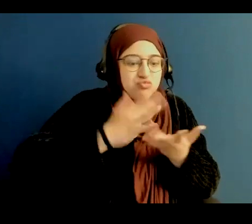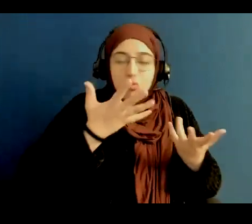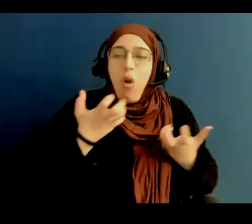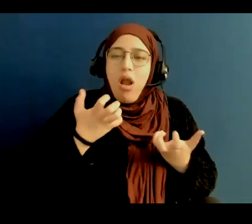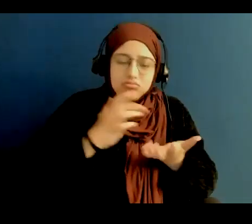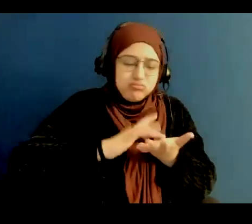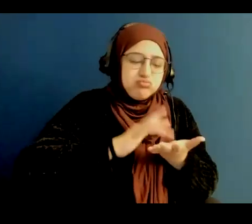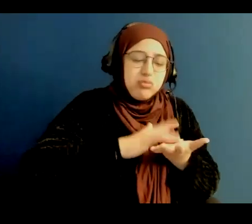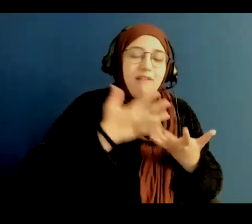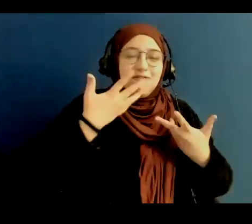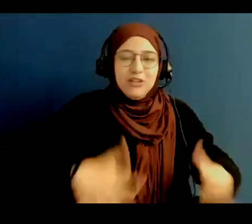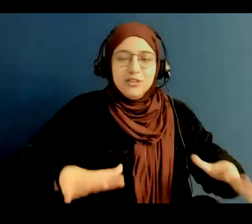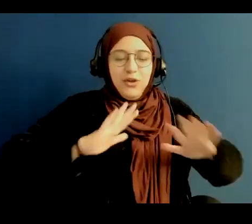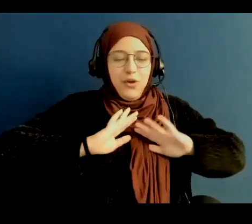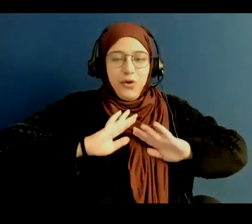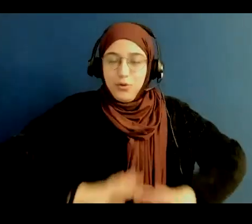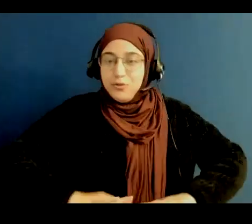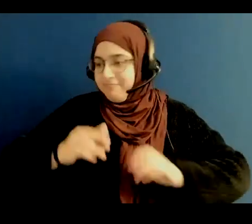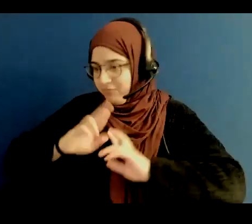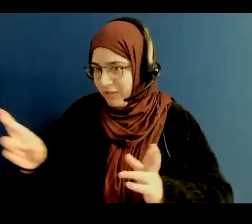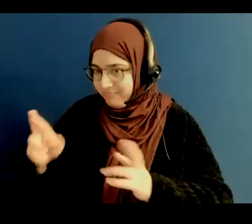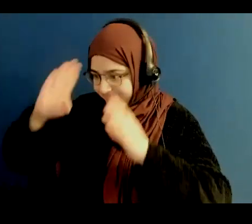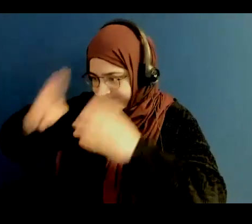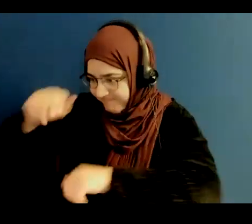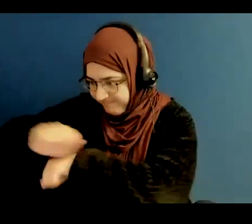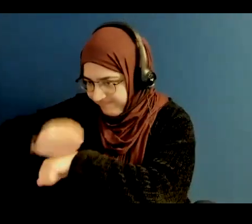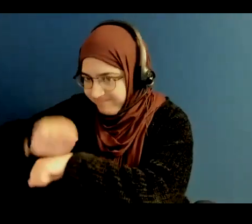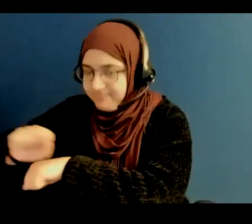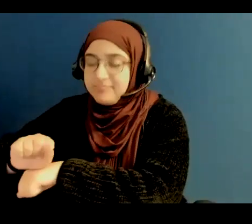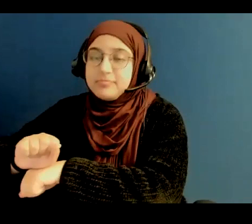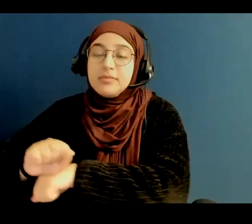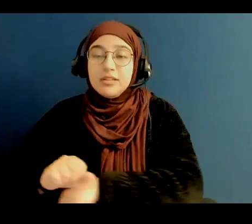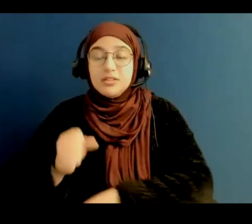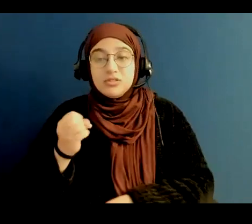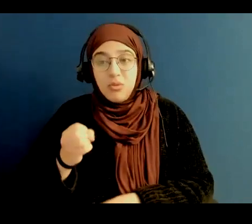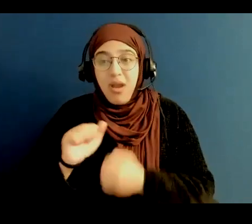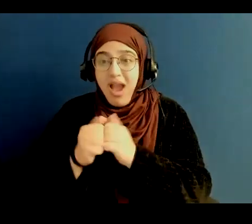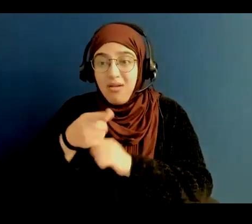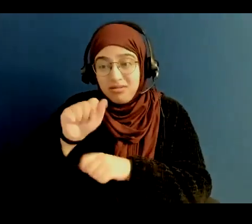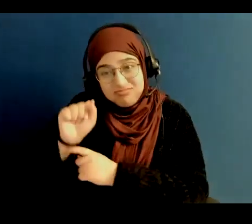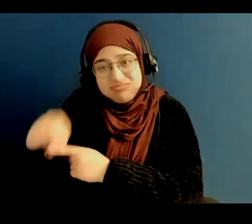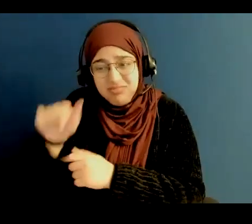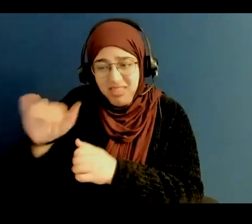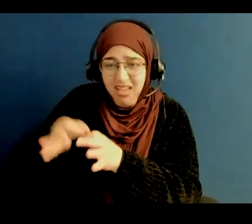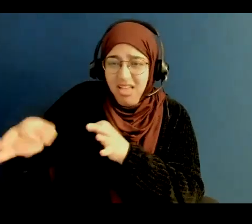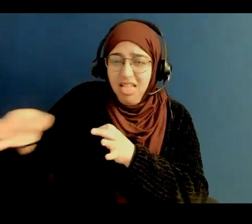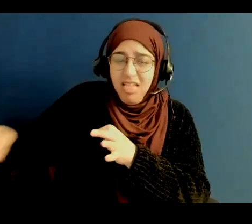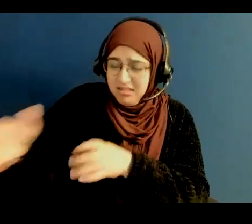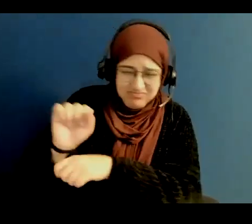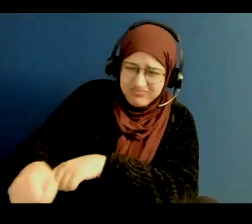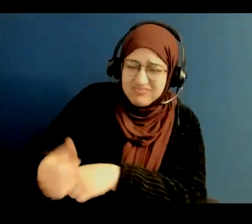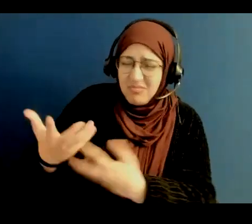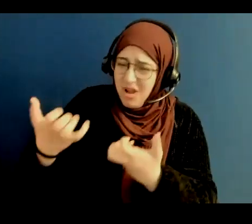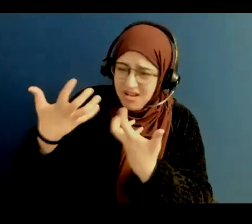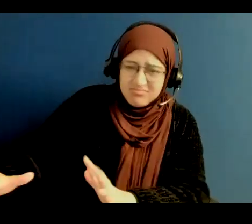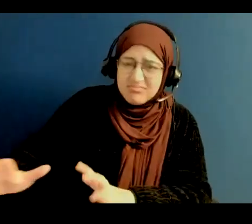So, in general, to tackle procrastination, you want to give yourself more time. So if you say 6 to 8, I'm